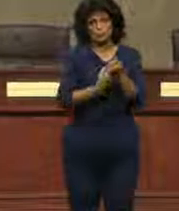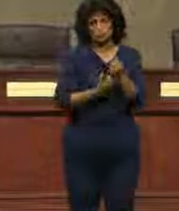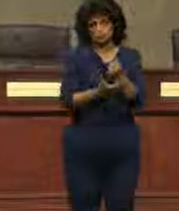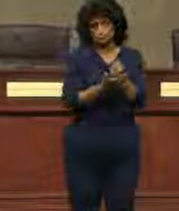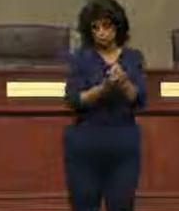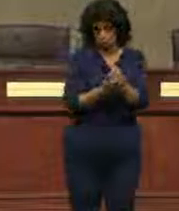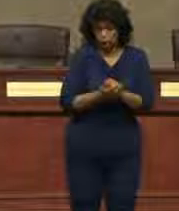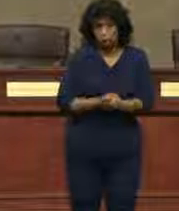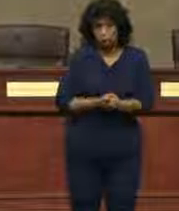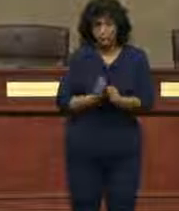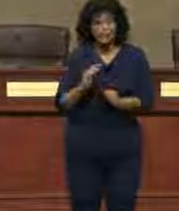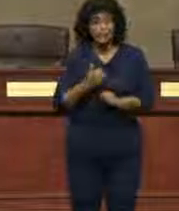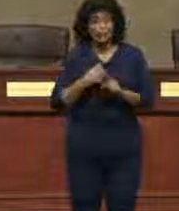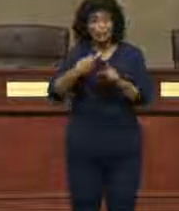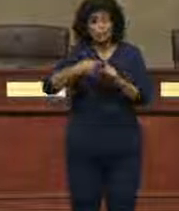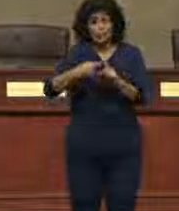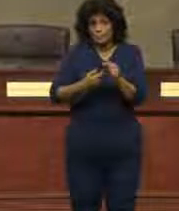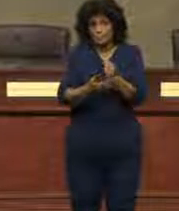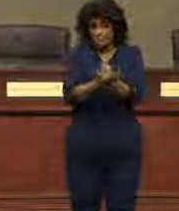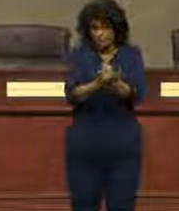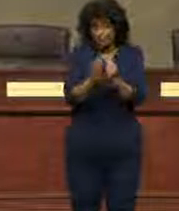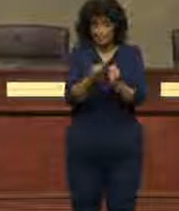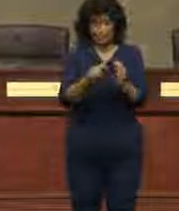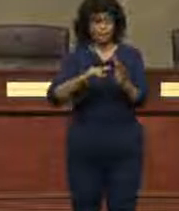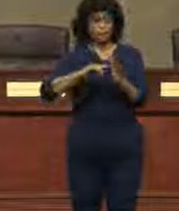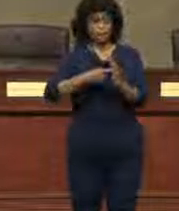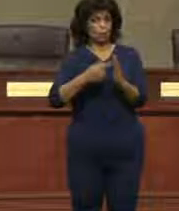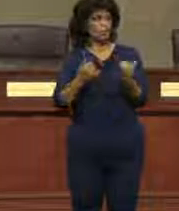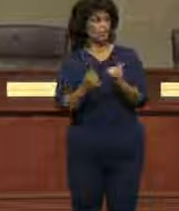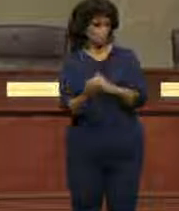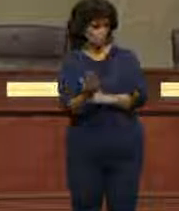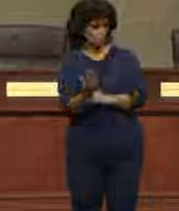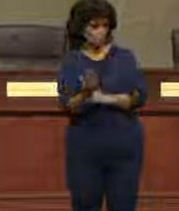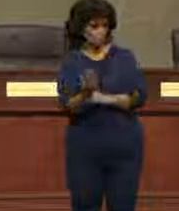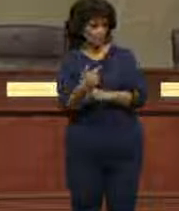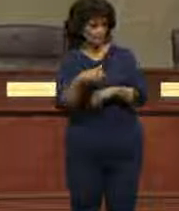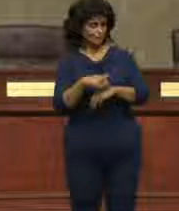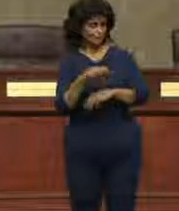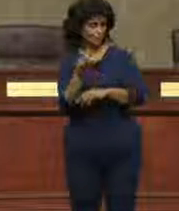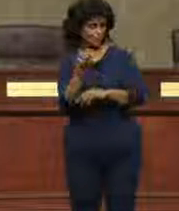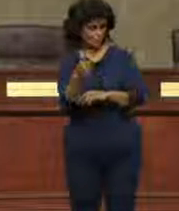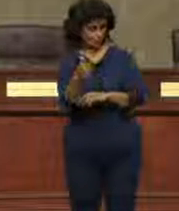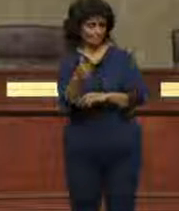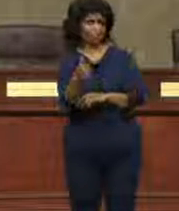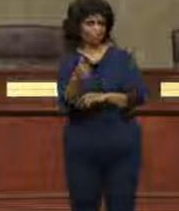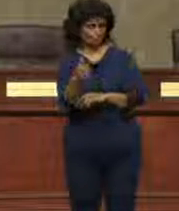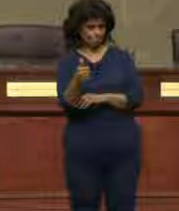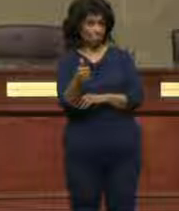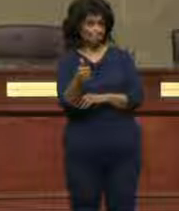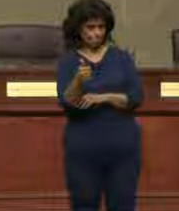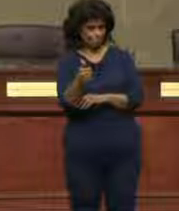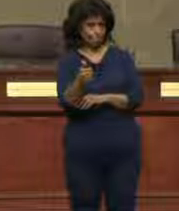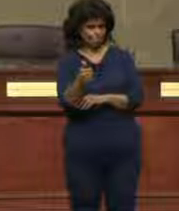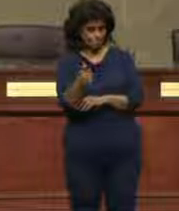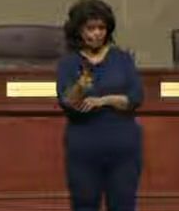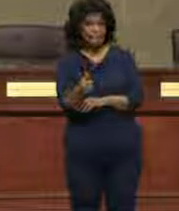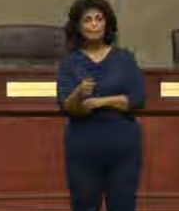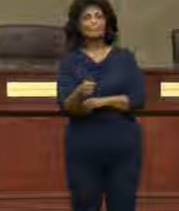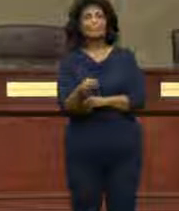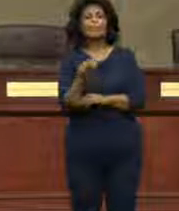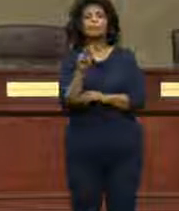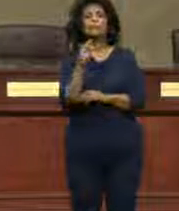Our Rental Assistance Program launched this morning at 10 a.m. We have $33